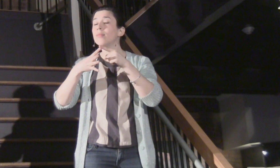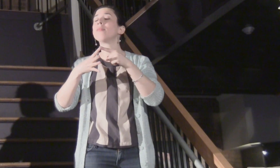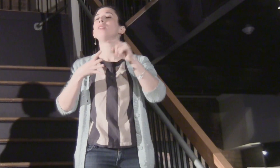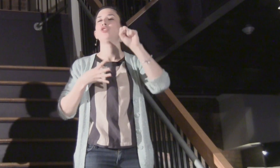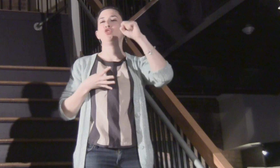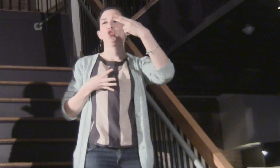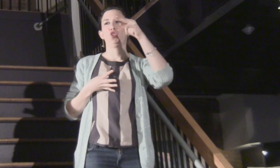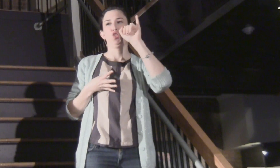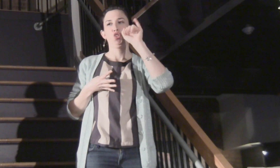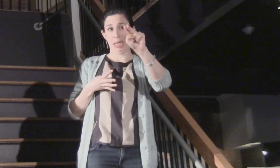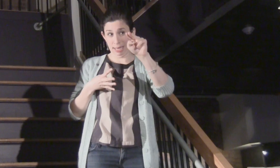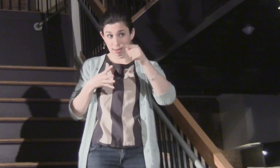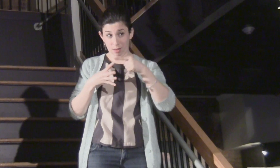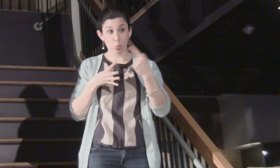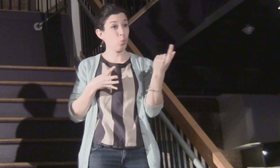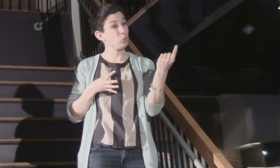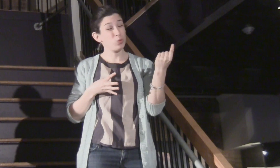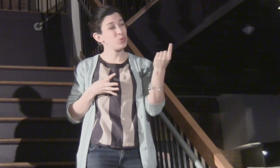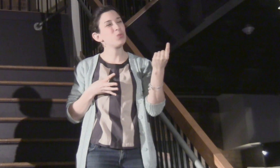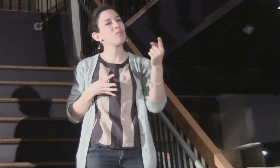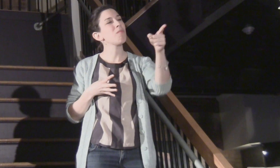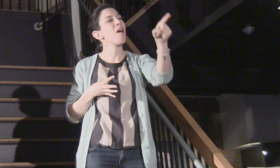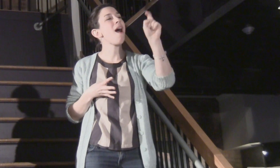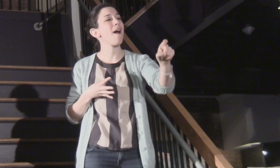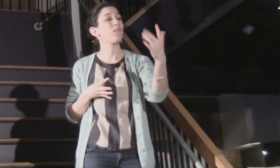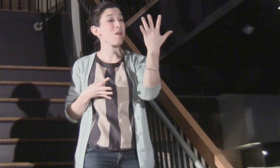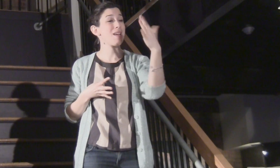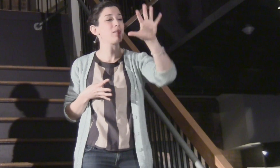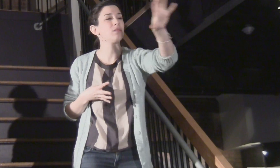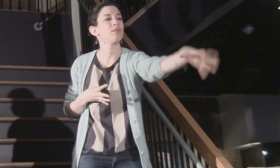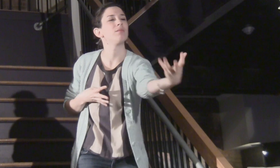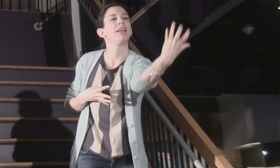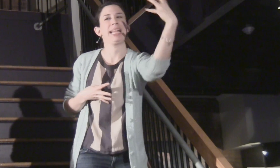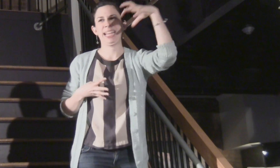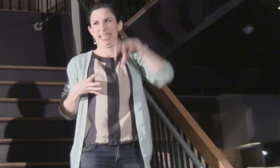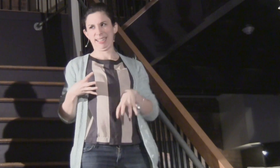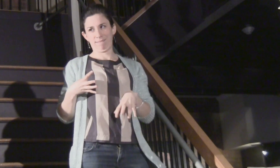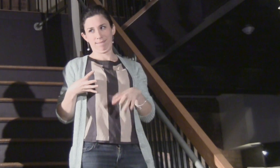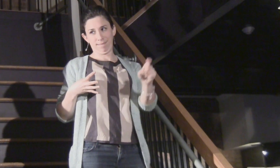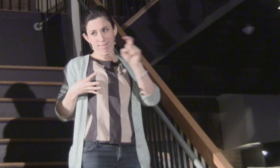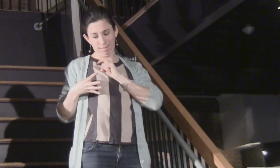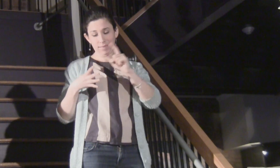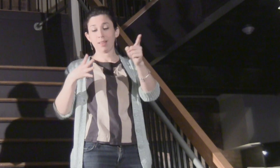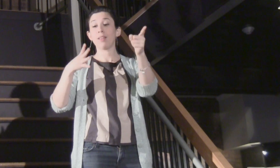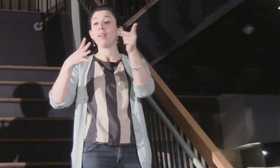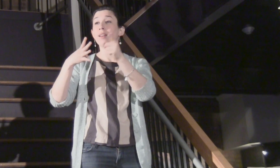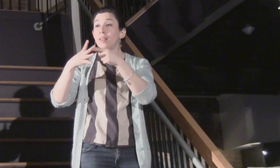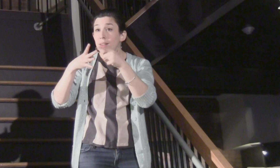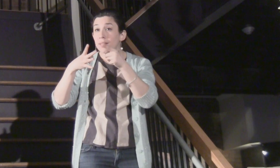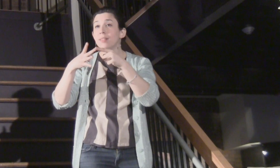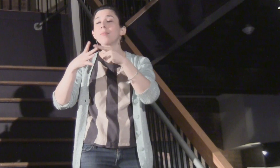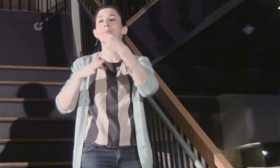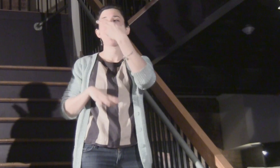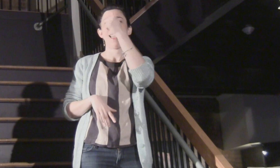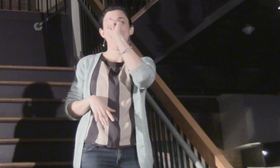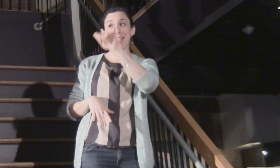dreidel. The shin, what do? You have to give me all of the gold.